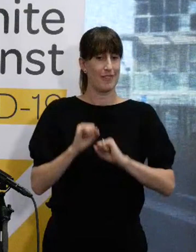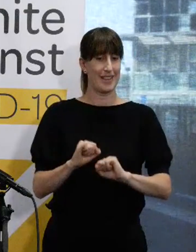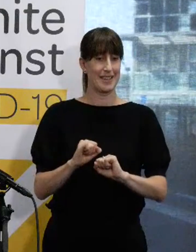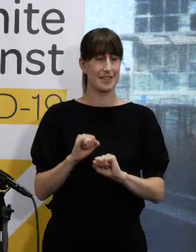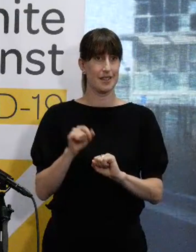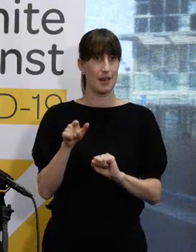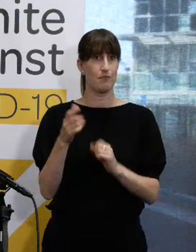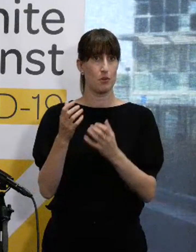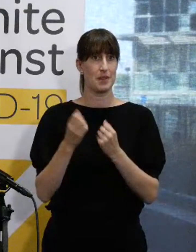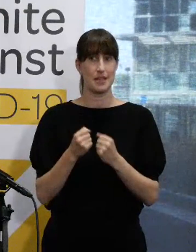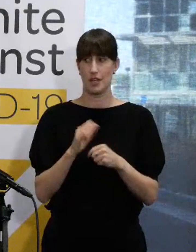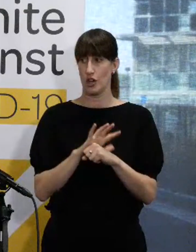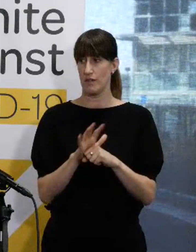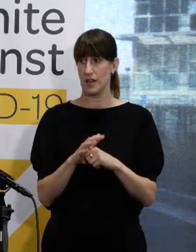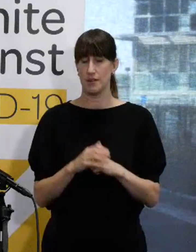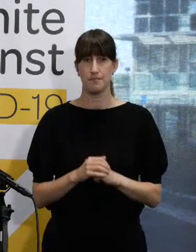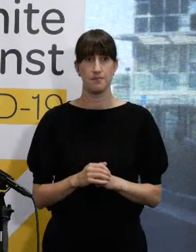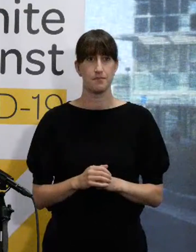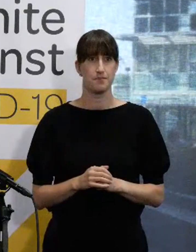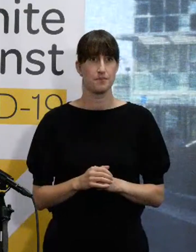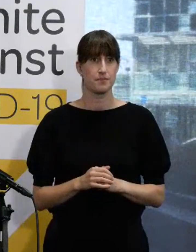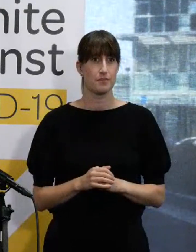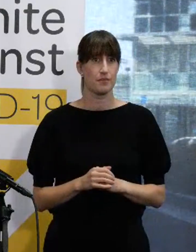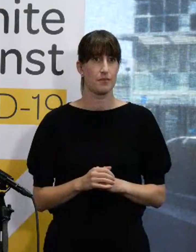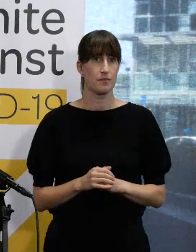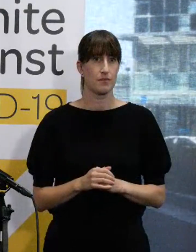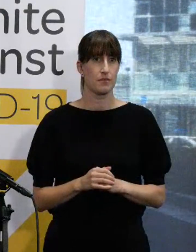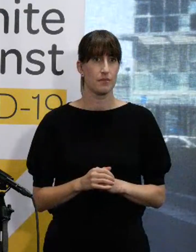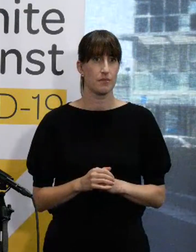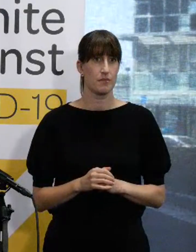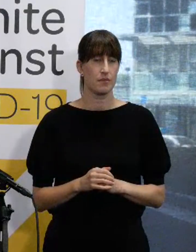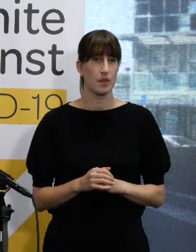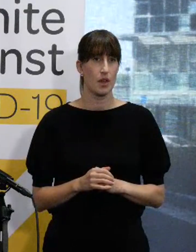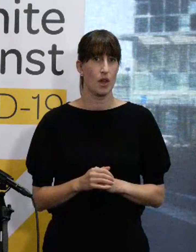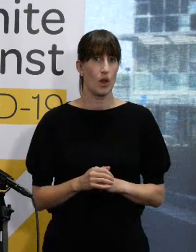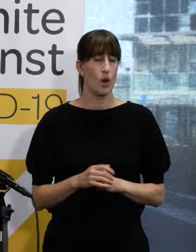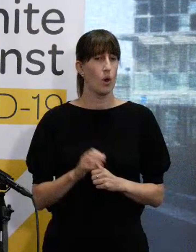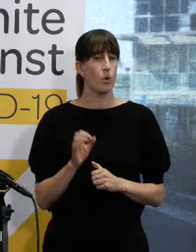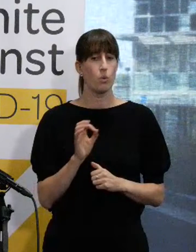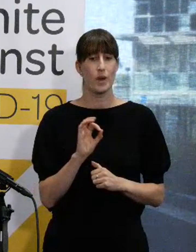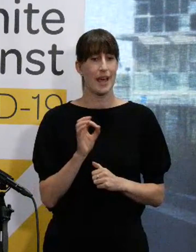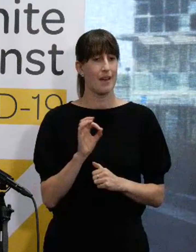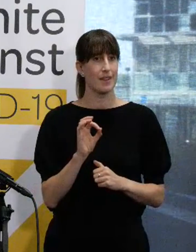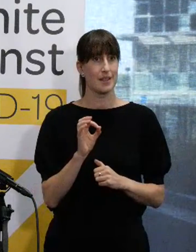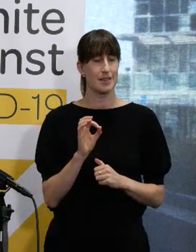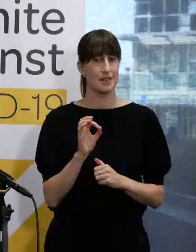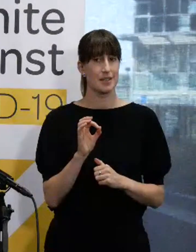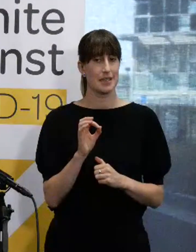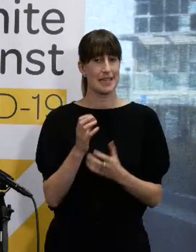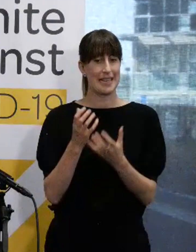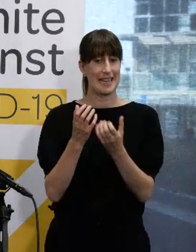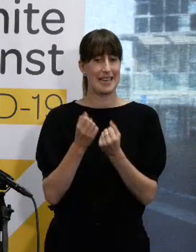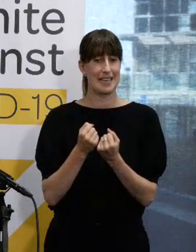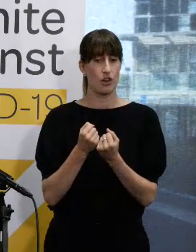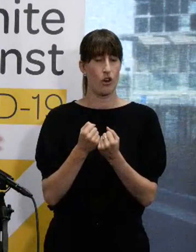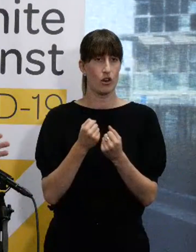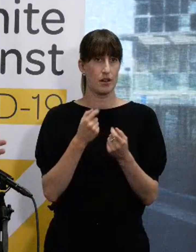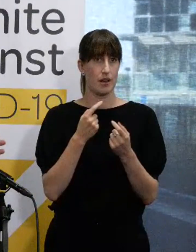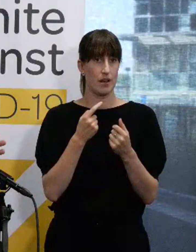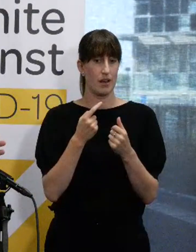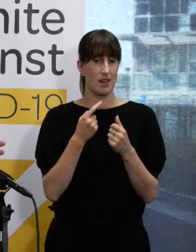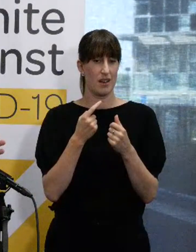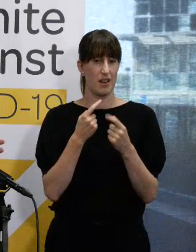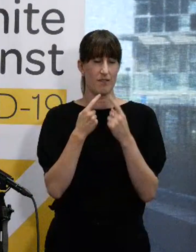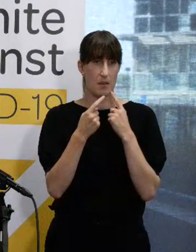haven't specifically asked for, we haven't specifically collected advice numbers, and it would be very hard to collect it